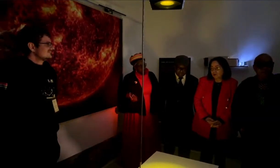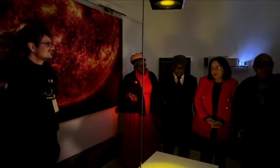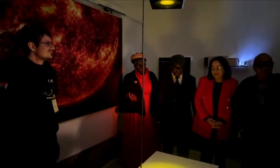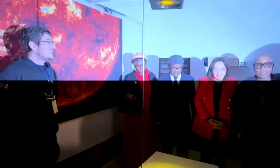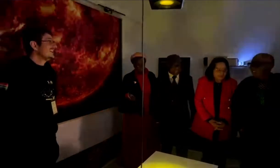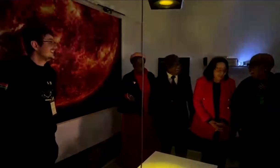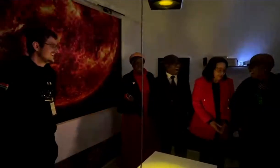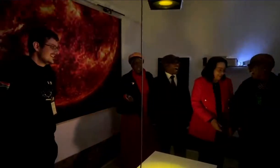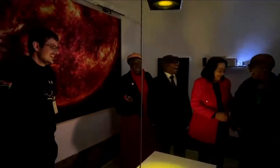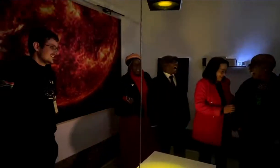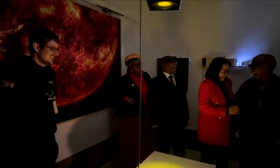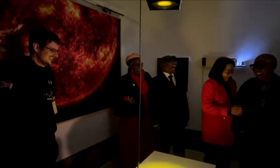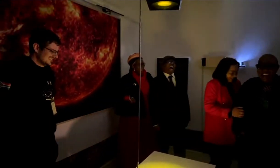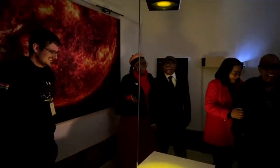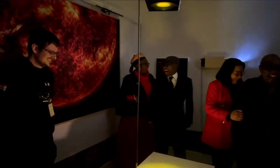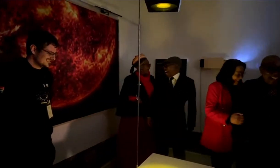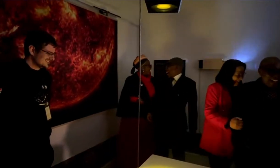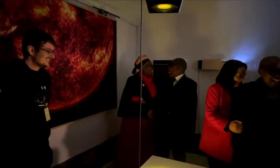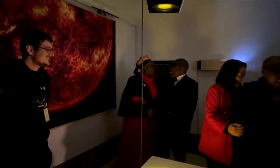cool.